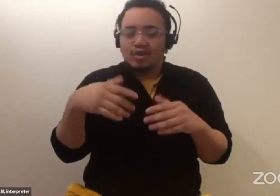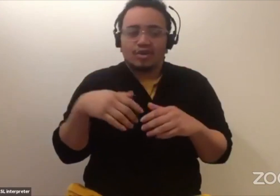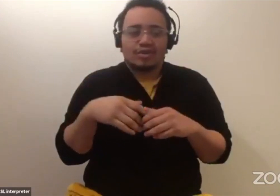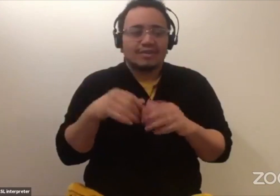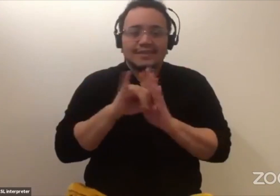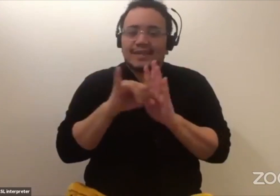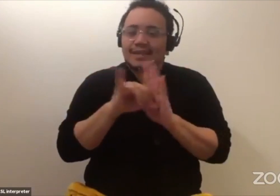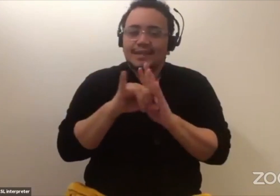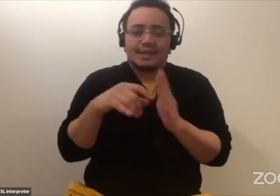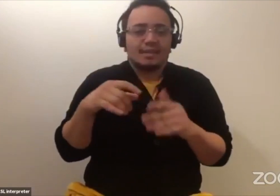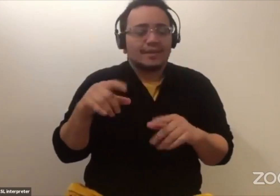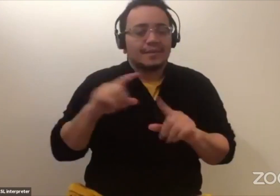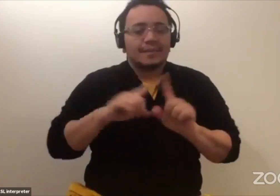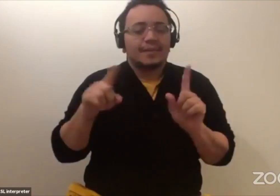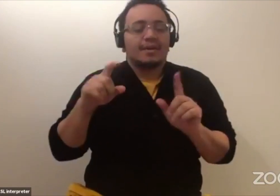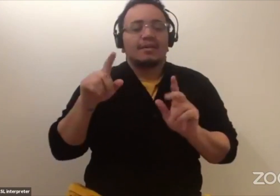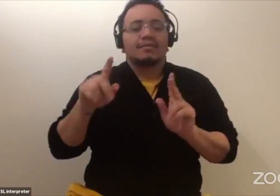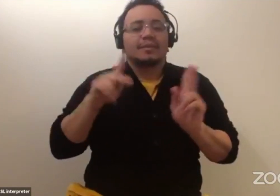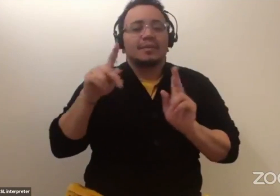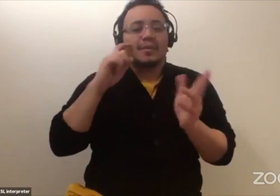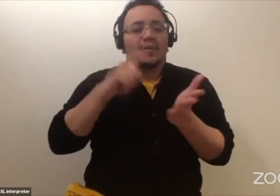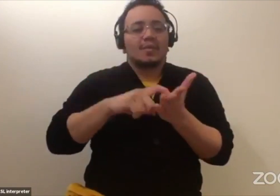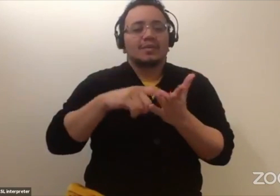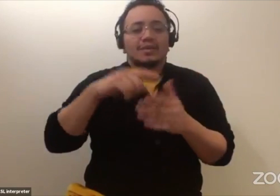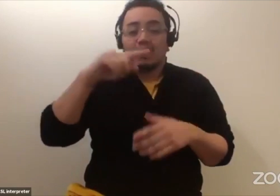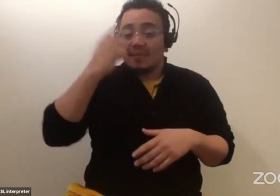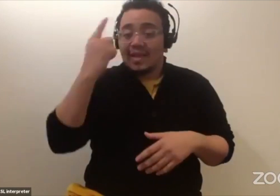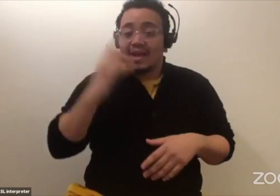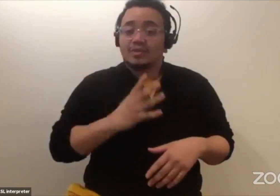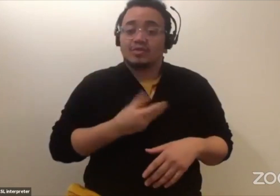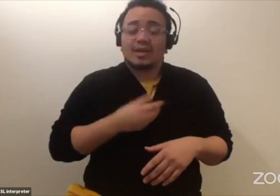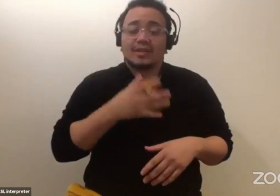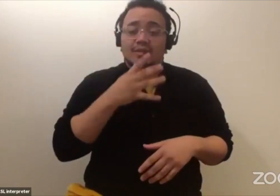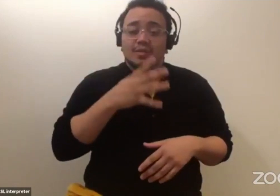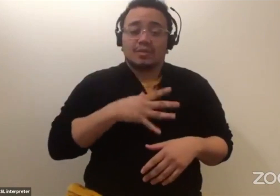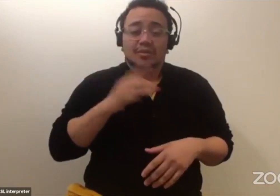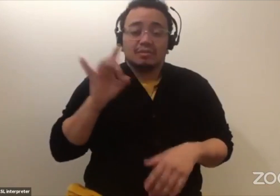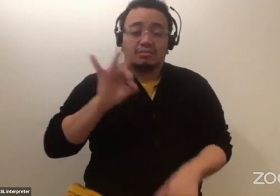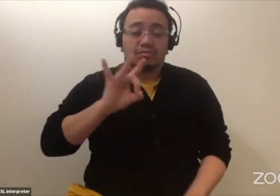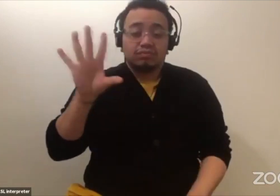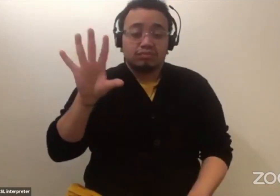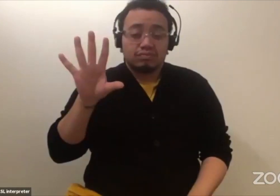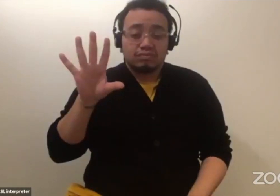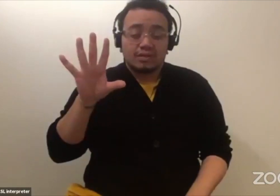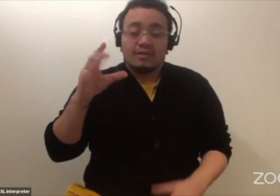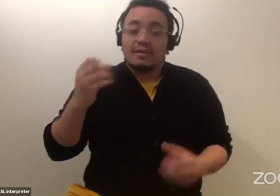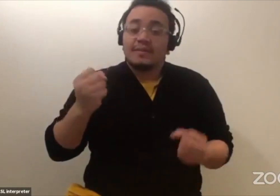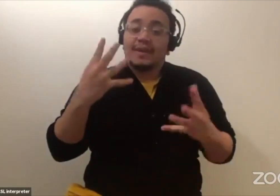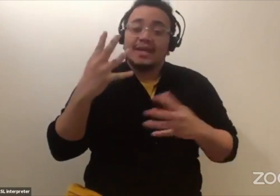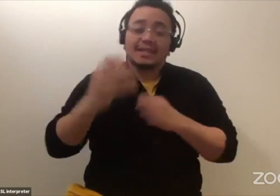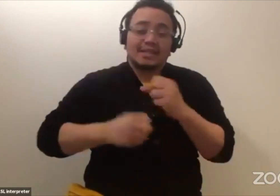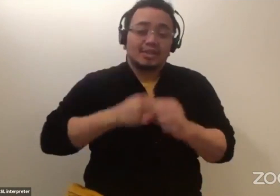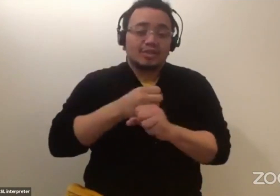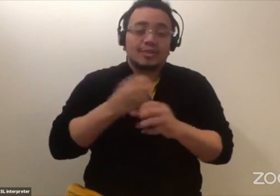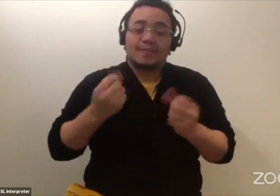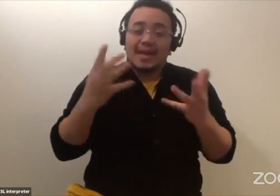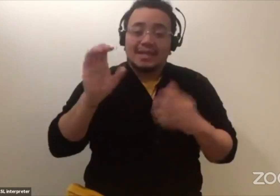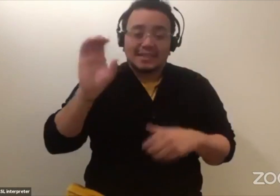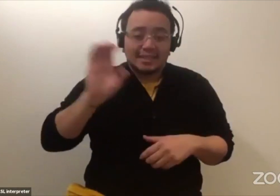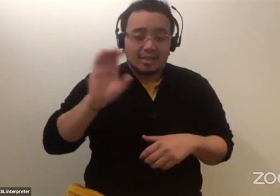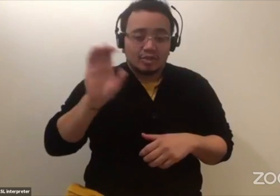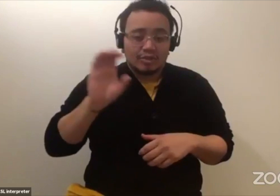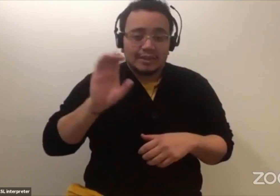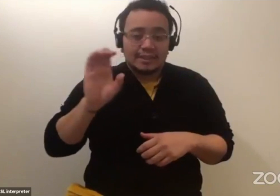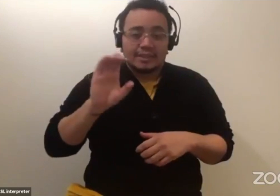been, our Blackness have had violence against it for centuries here in America, especially here in Georgia. And the state